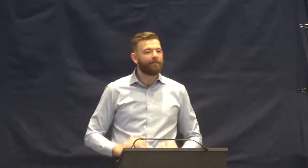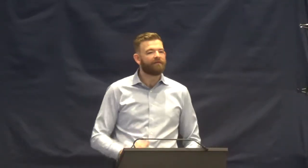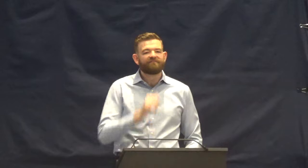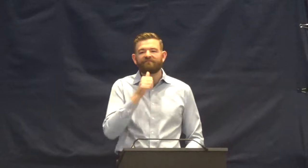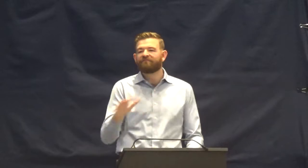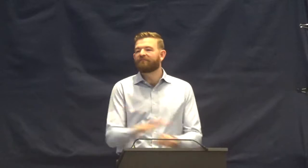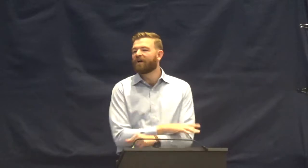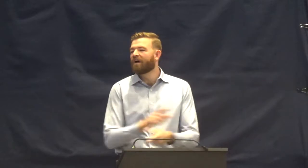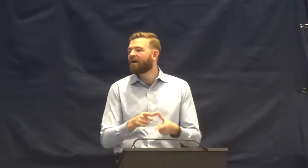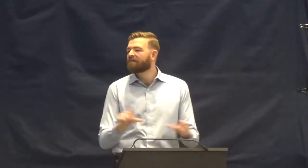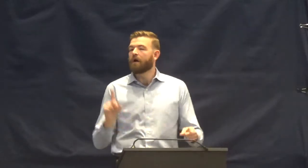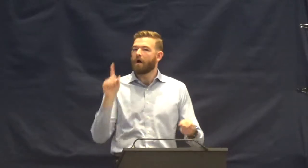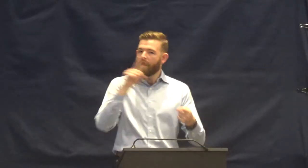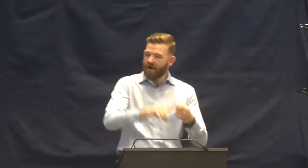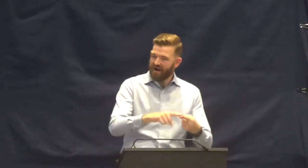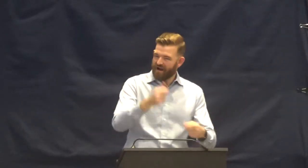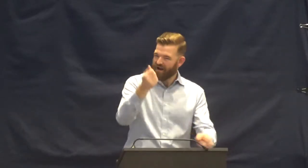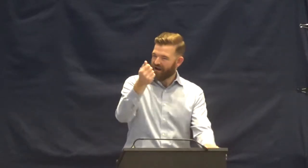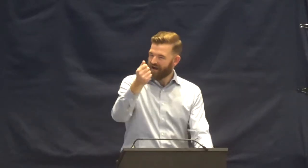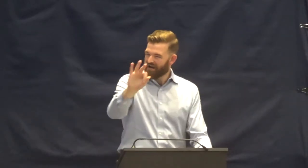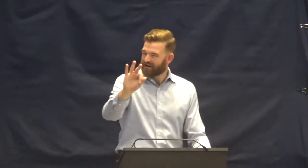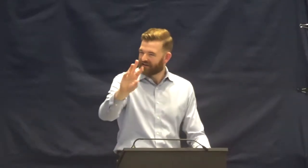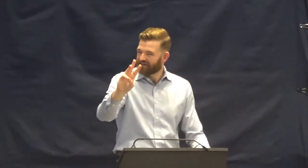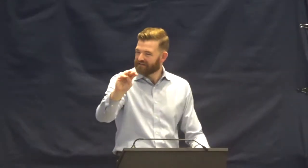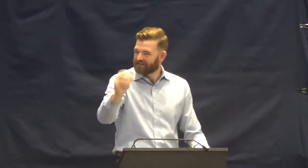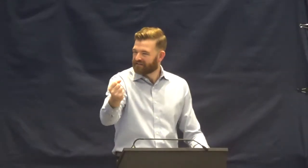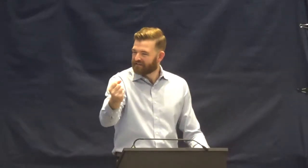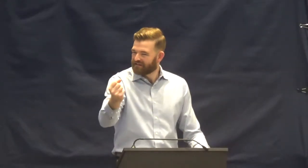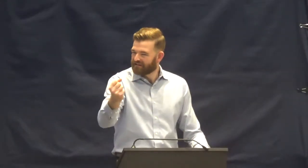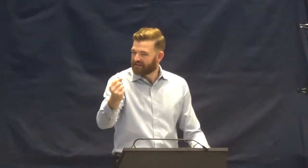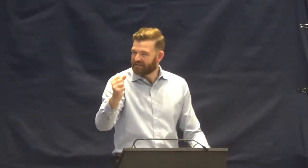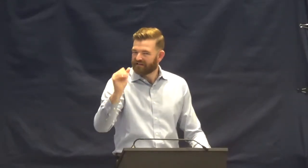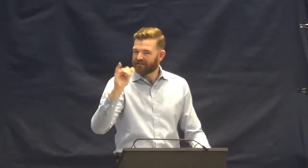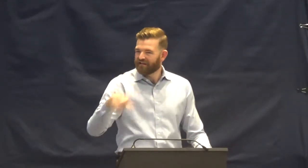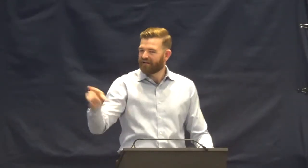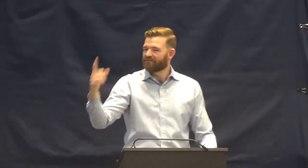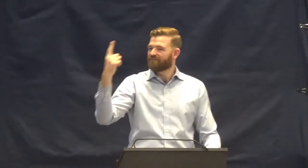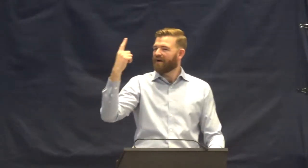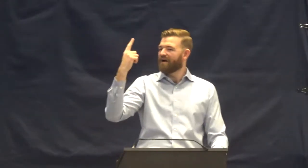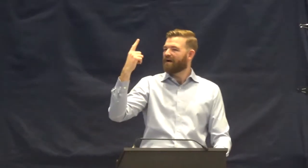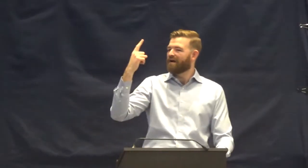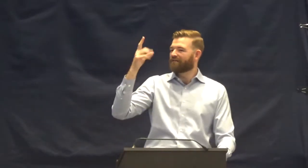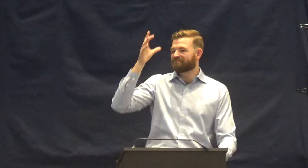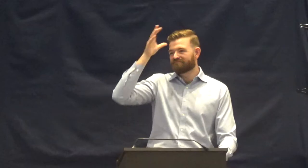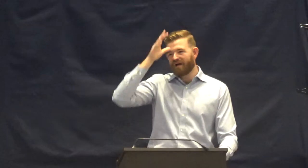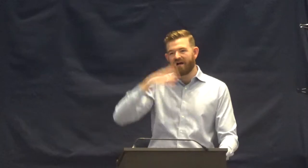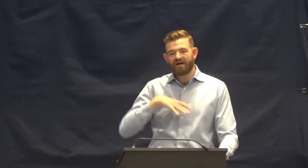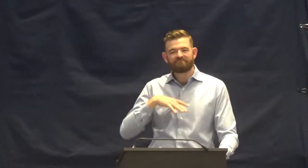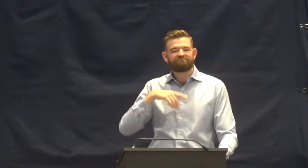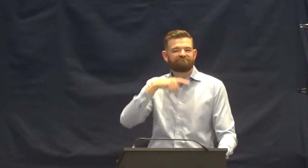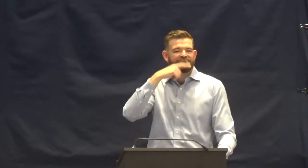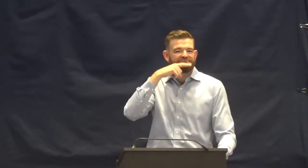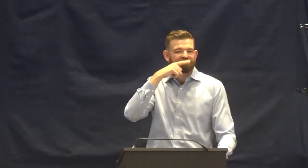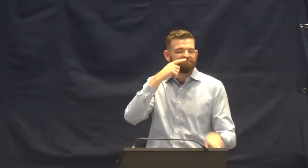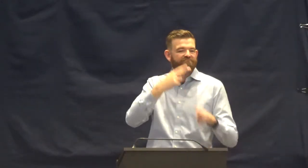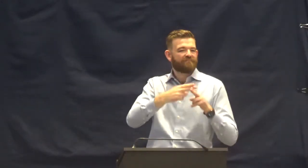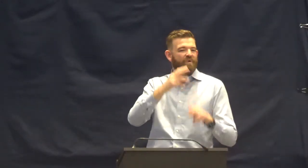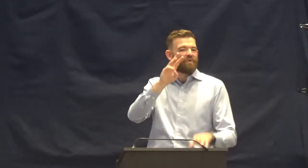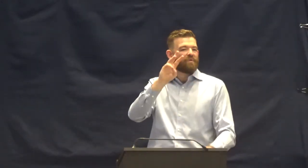English, that it wasn't a real language at all until the 1960s. When one man who was